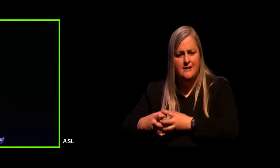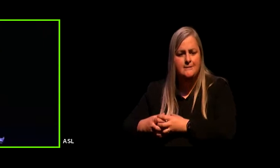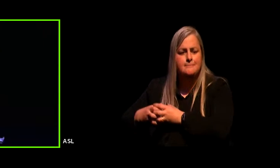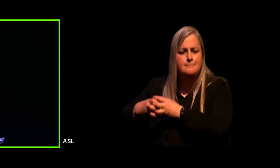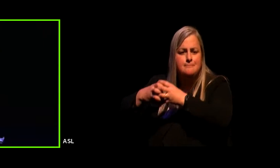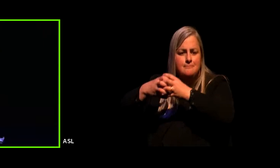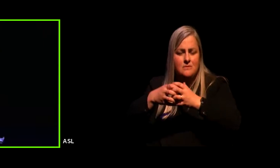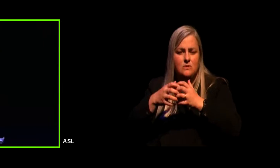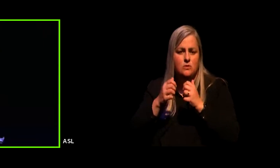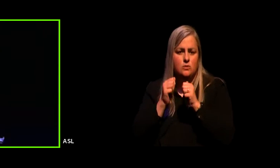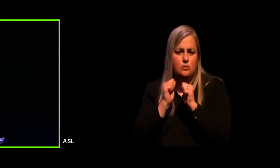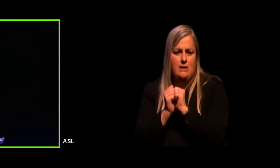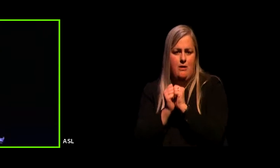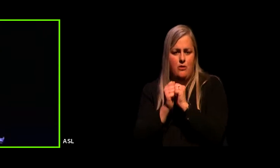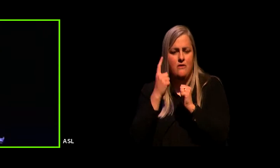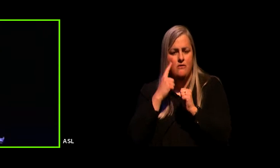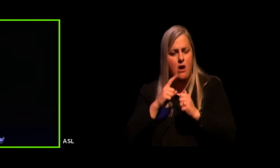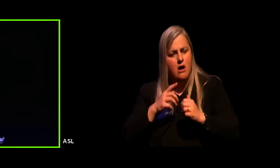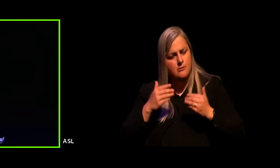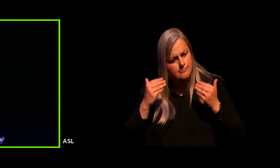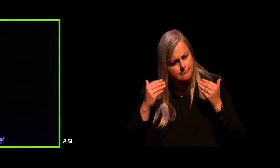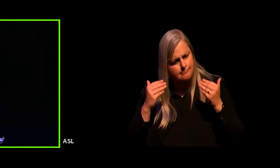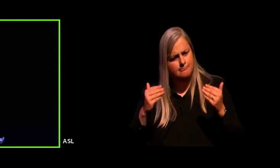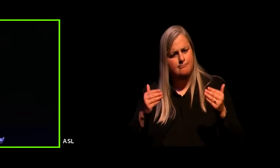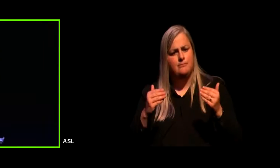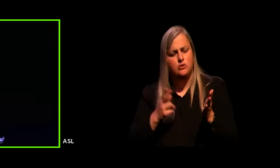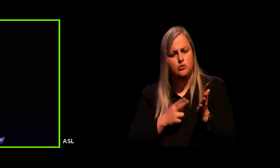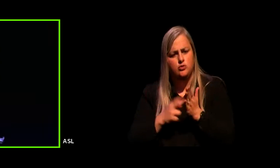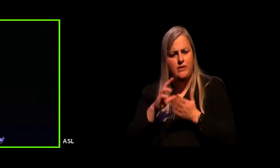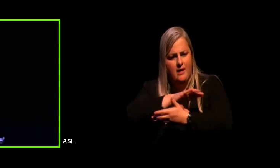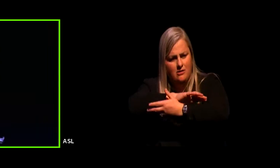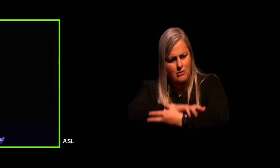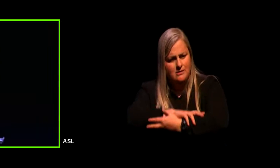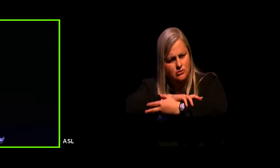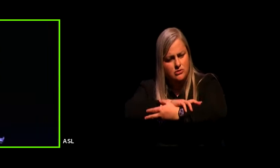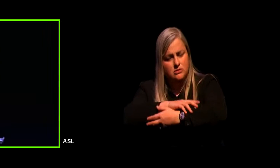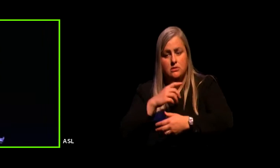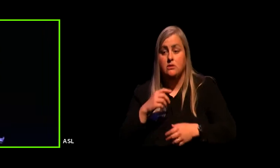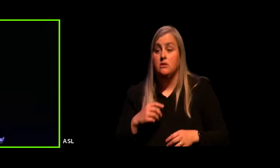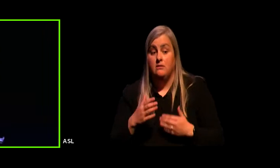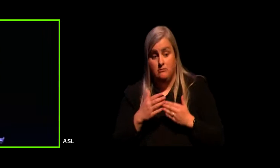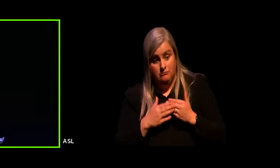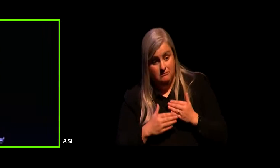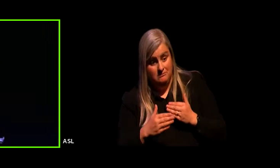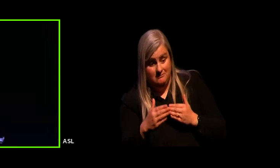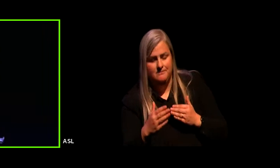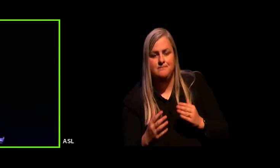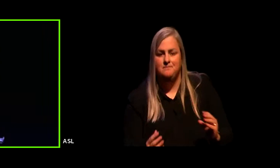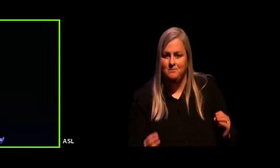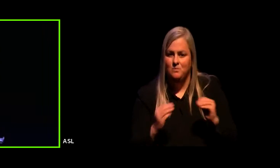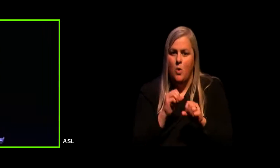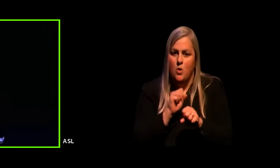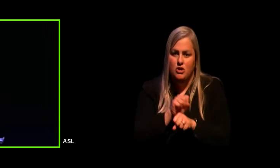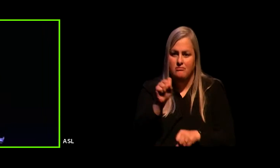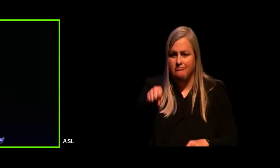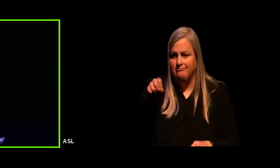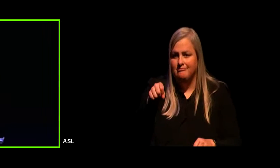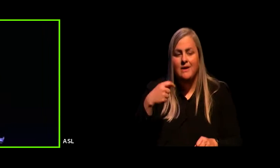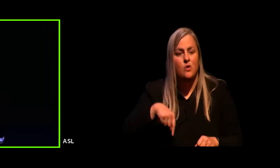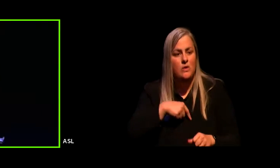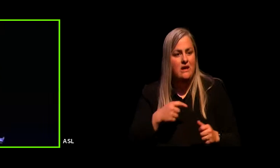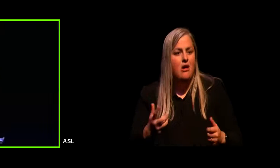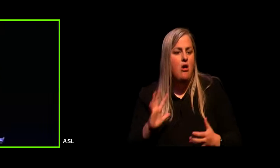of truth and reconciliation. And we have much work ahead of us, and we all have a role to play. So thank you, all of you,